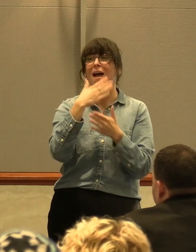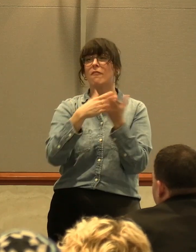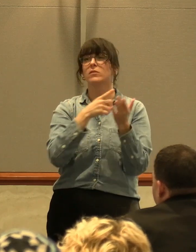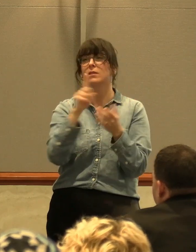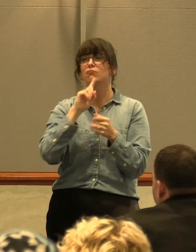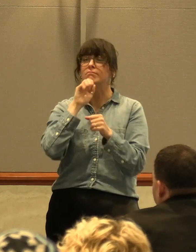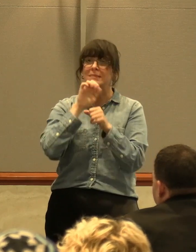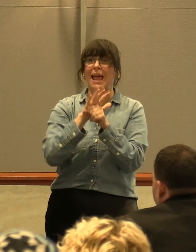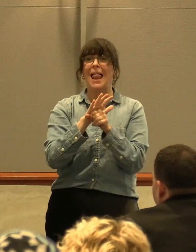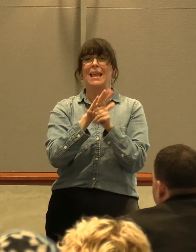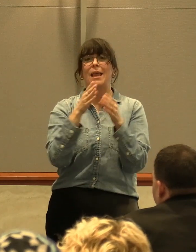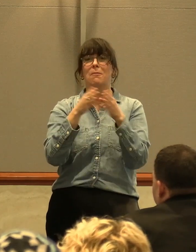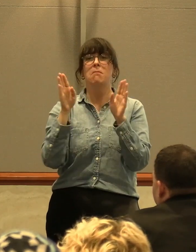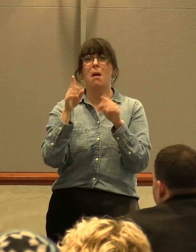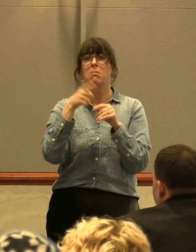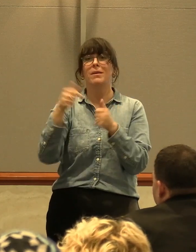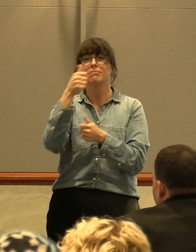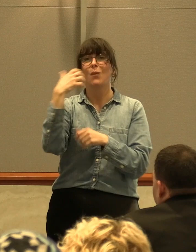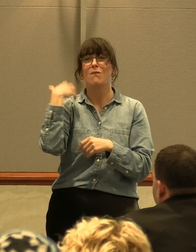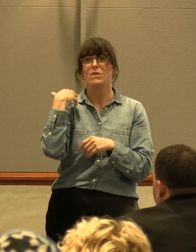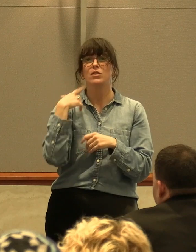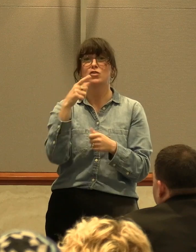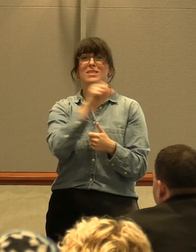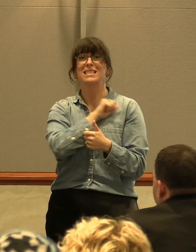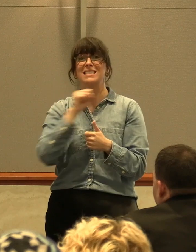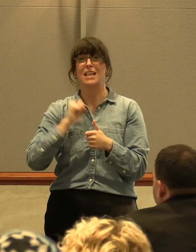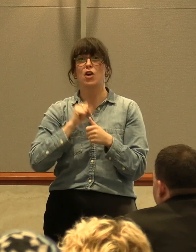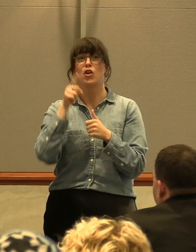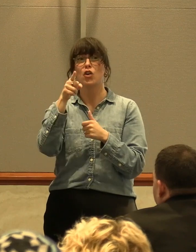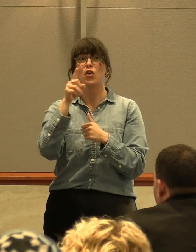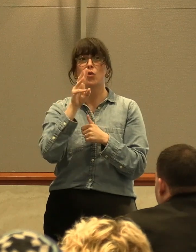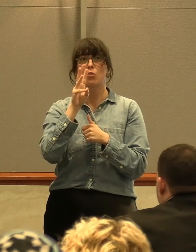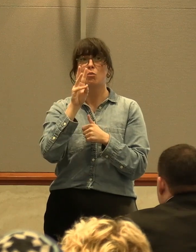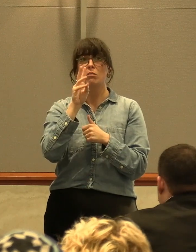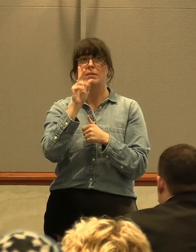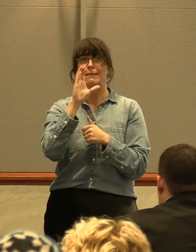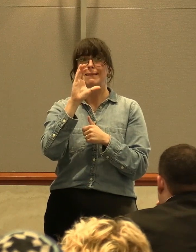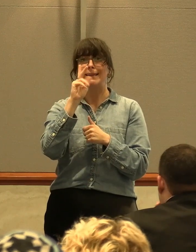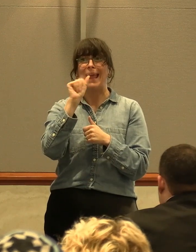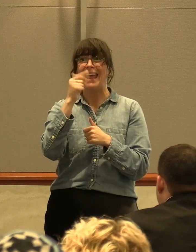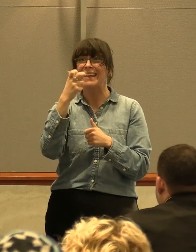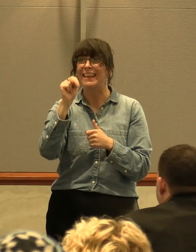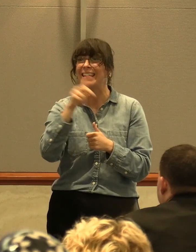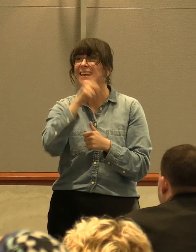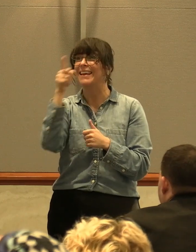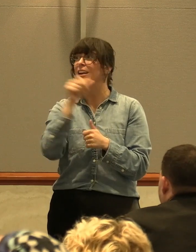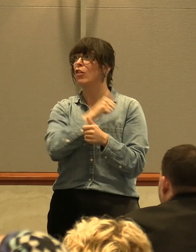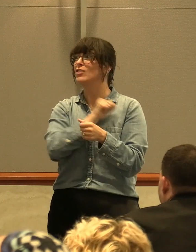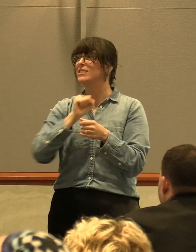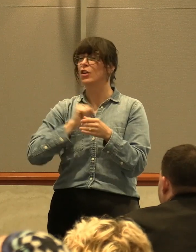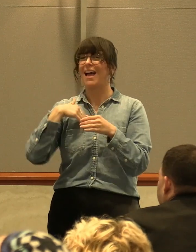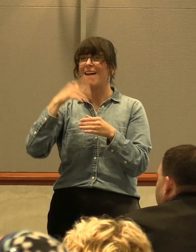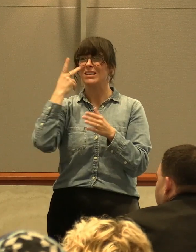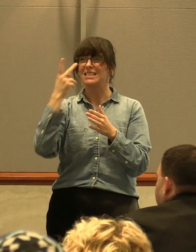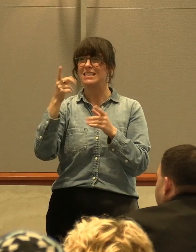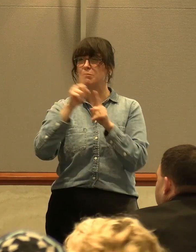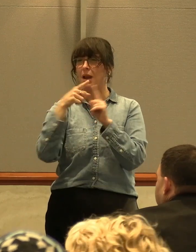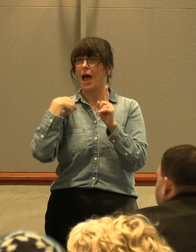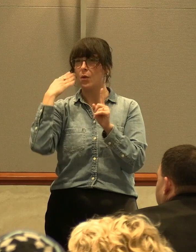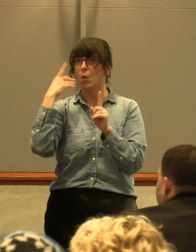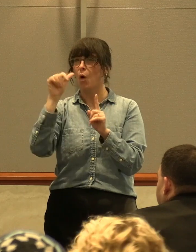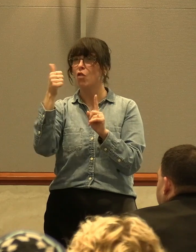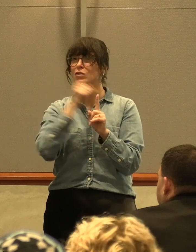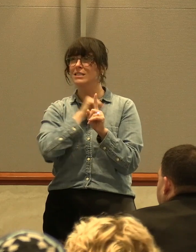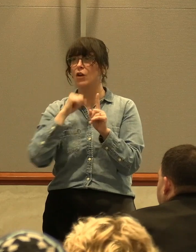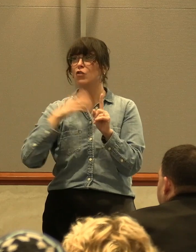public officials. Senator Walstricker is here. Senator Kagan, I believe, is here. I haven't seen her personally, but I heard that she was here.